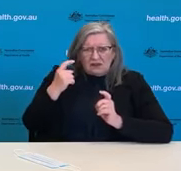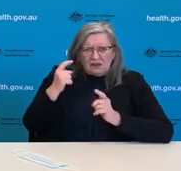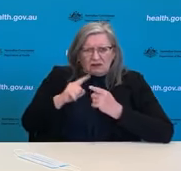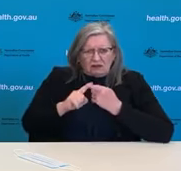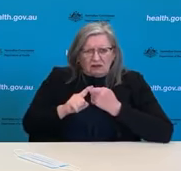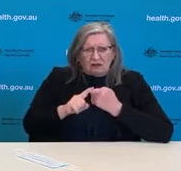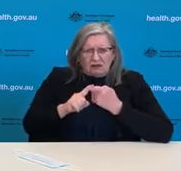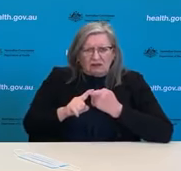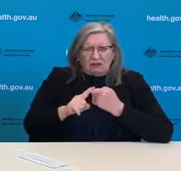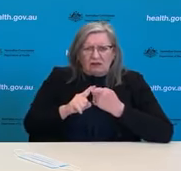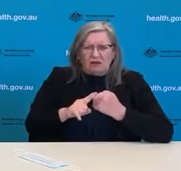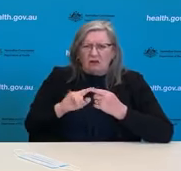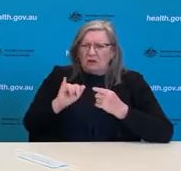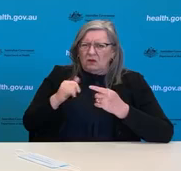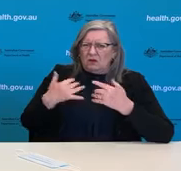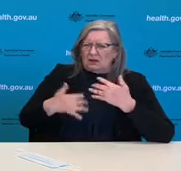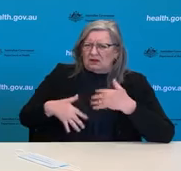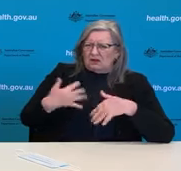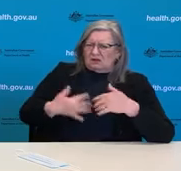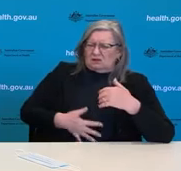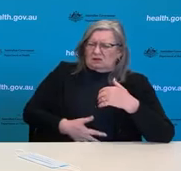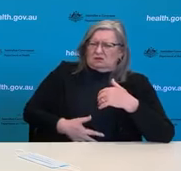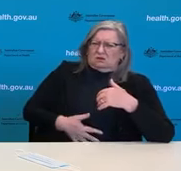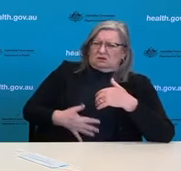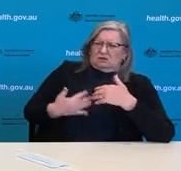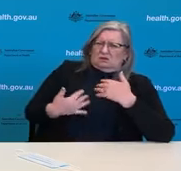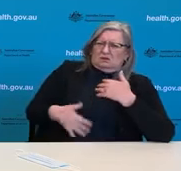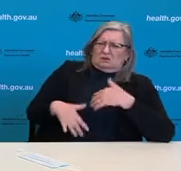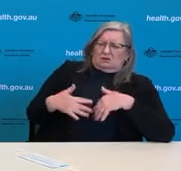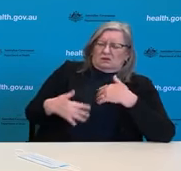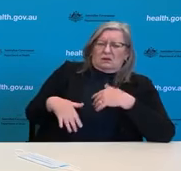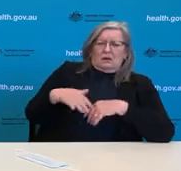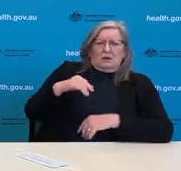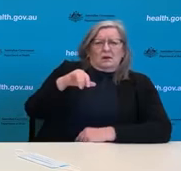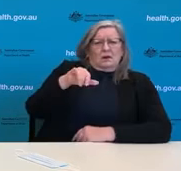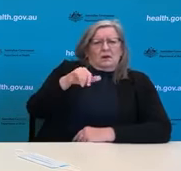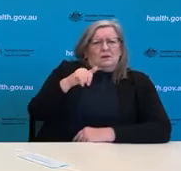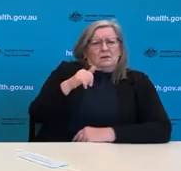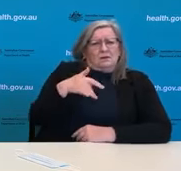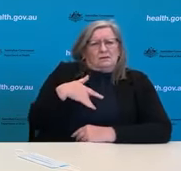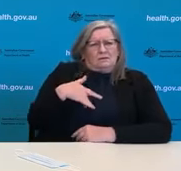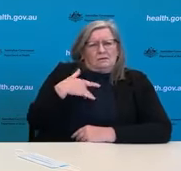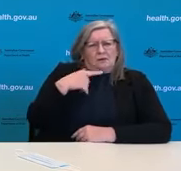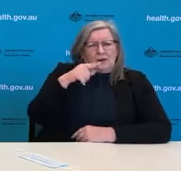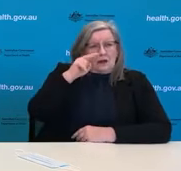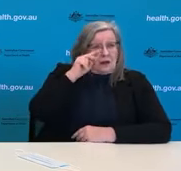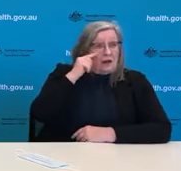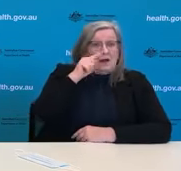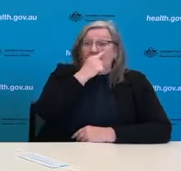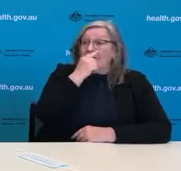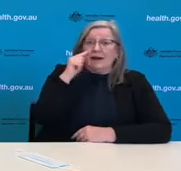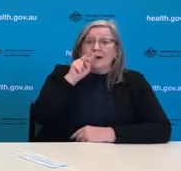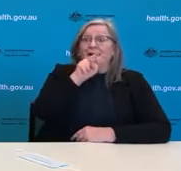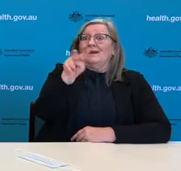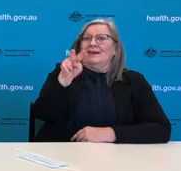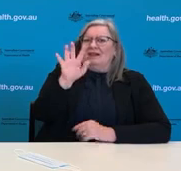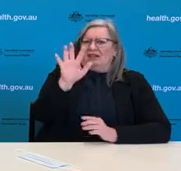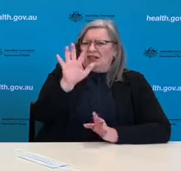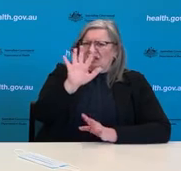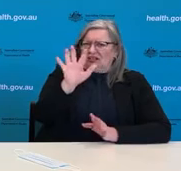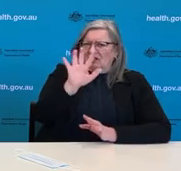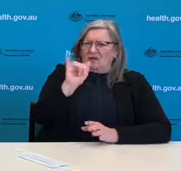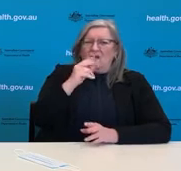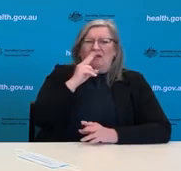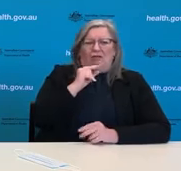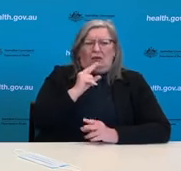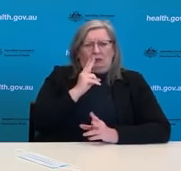other symptoms, which may include things like blurring of your vision, difficulty speaking. Sometimes